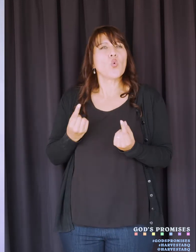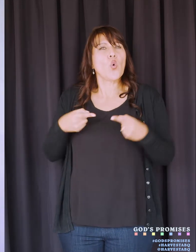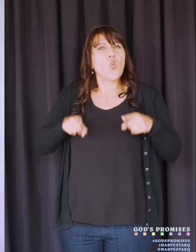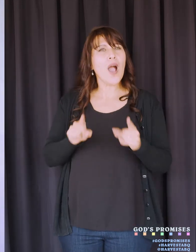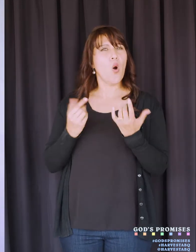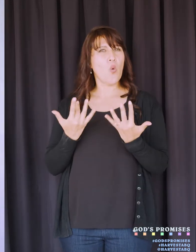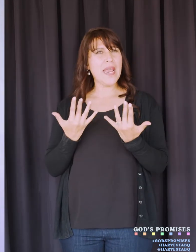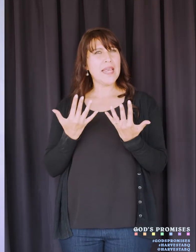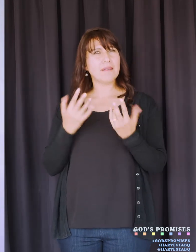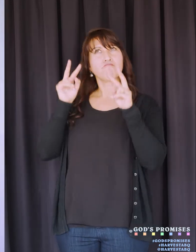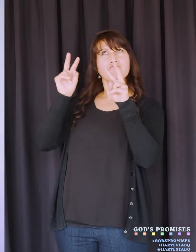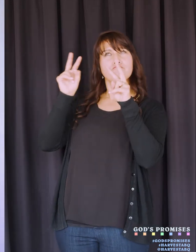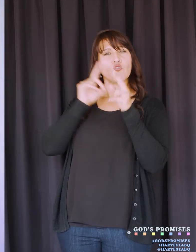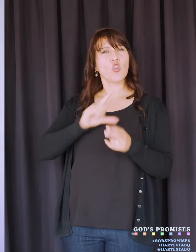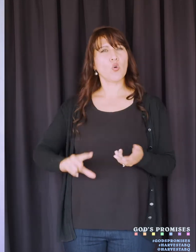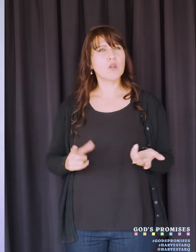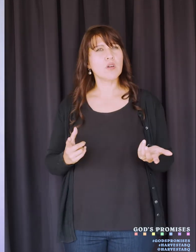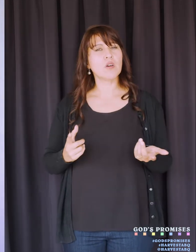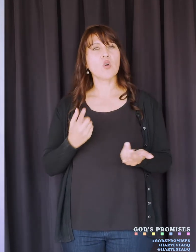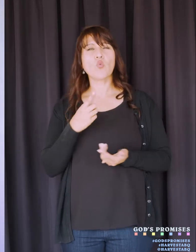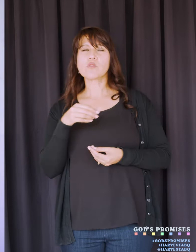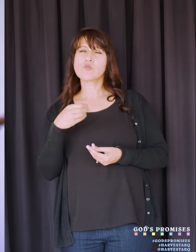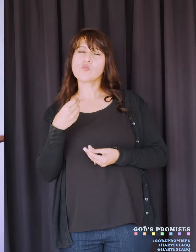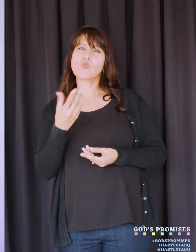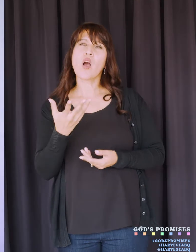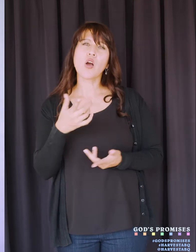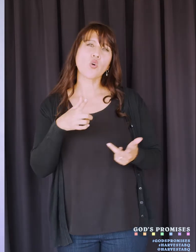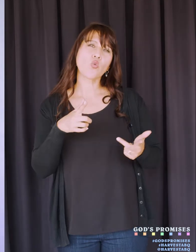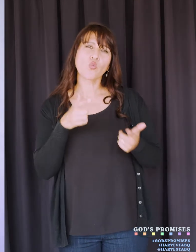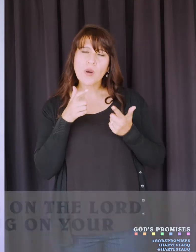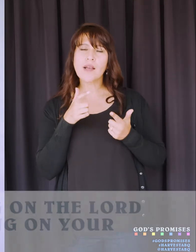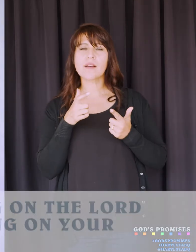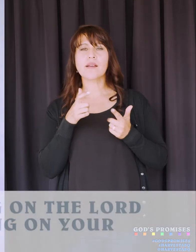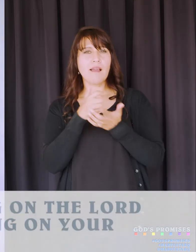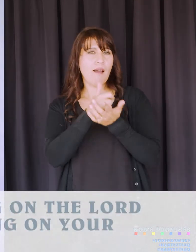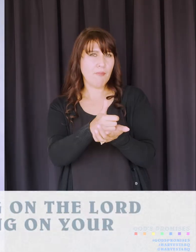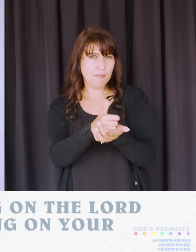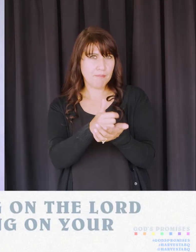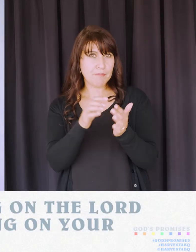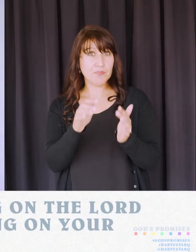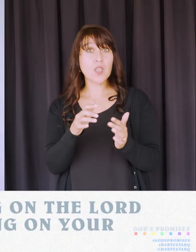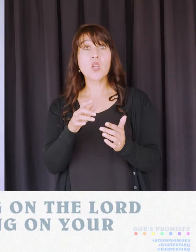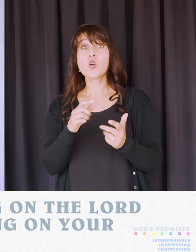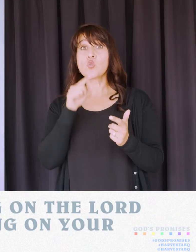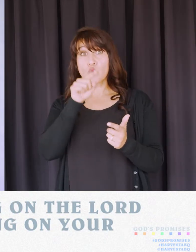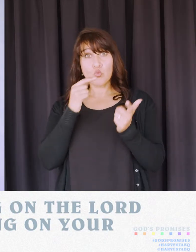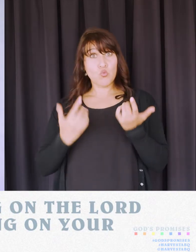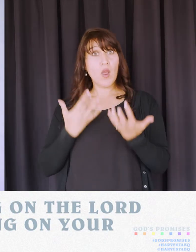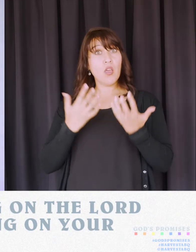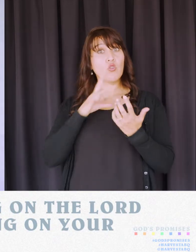you're waiting on the Lord? I'll just give you one quick, super practical help. When you're waiting on the